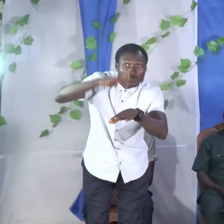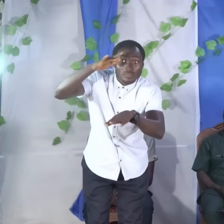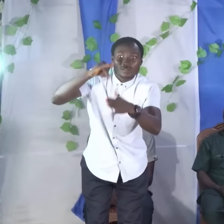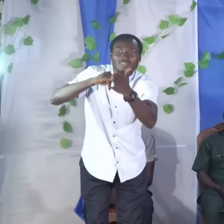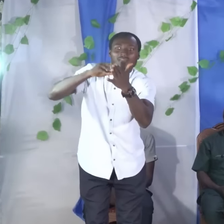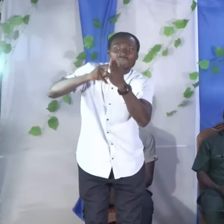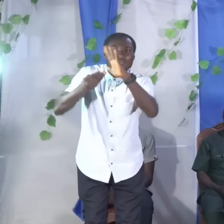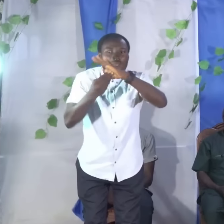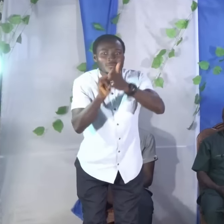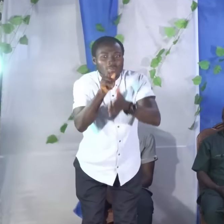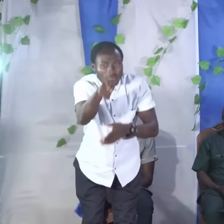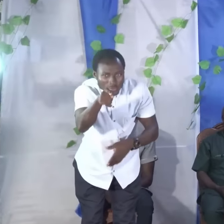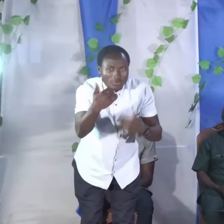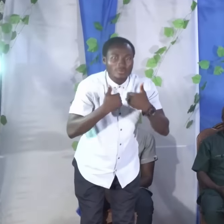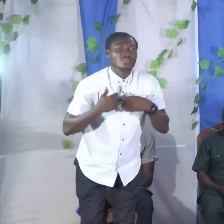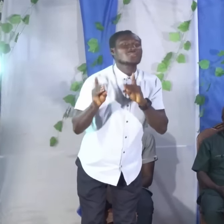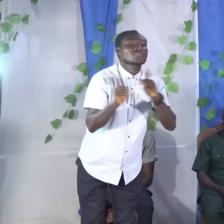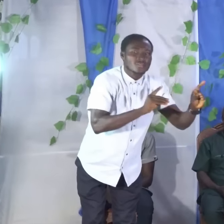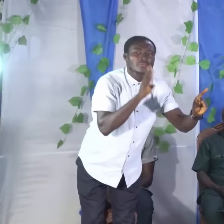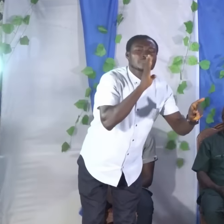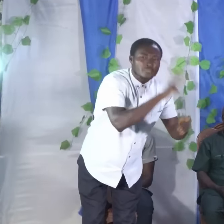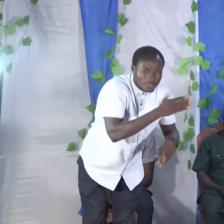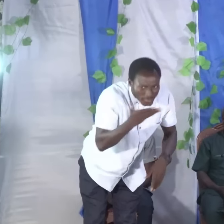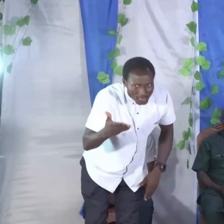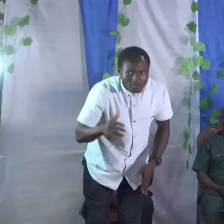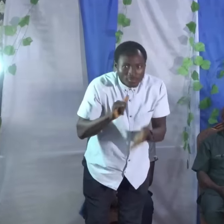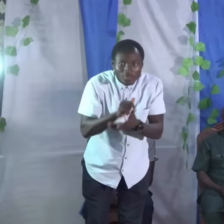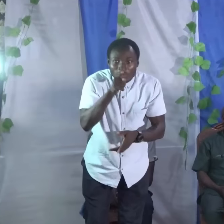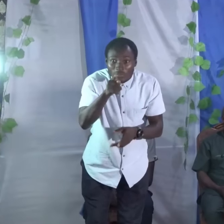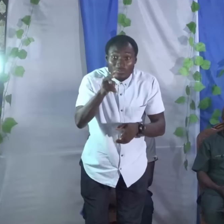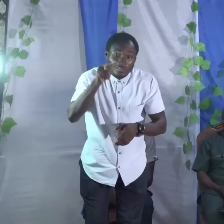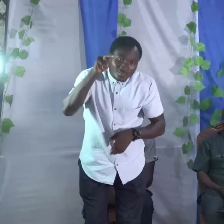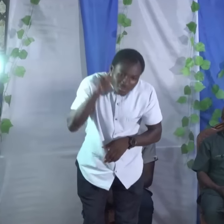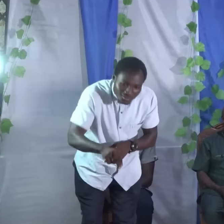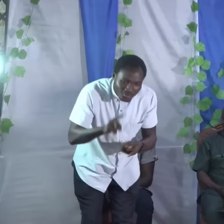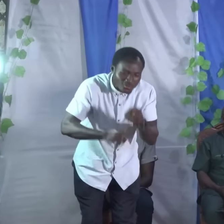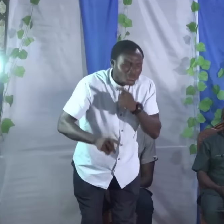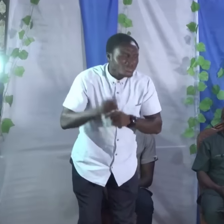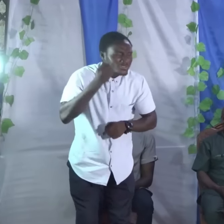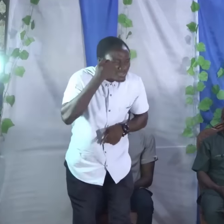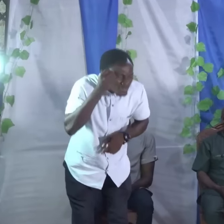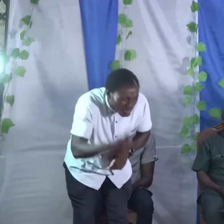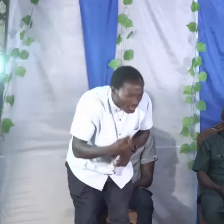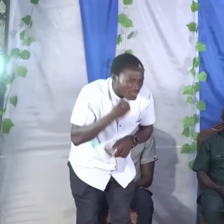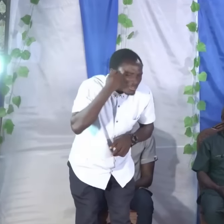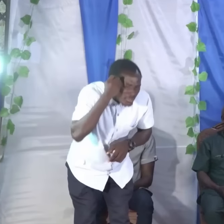kasa enkofo ya yaade o Church of Christ fo de omo yaade ora mba wo tie me